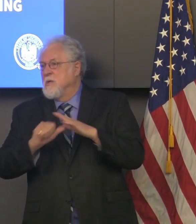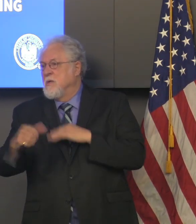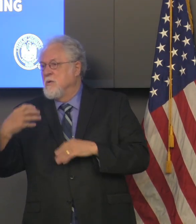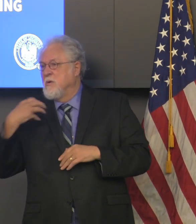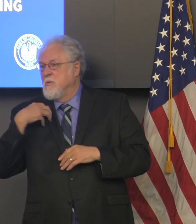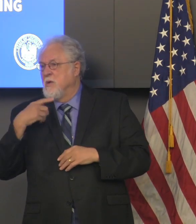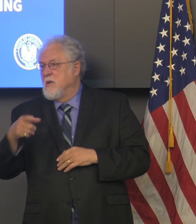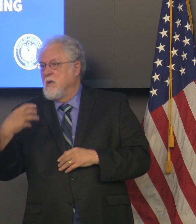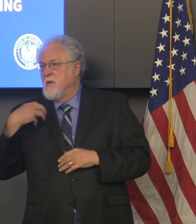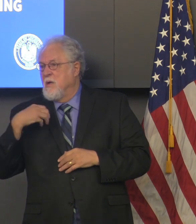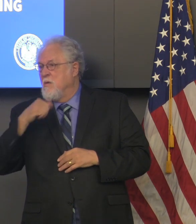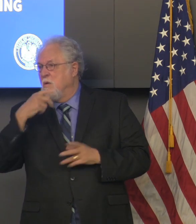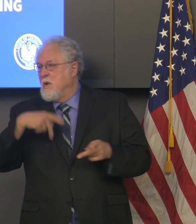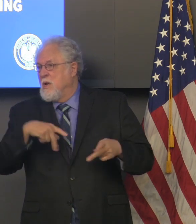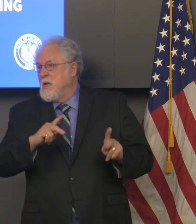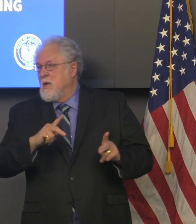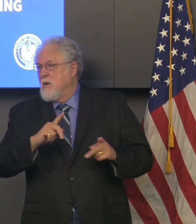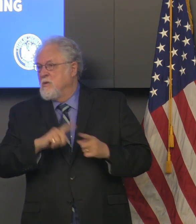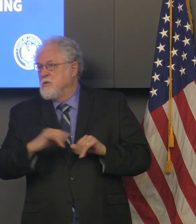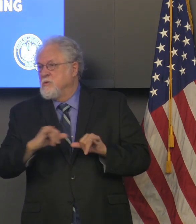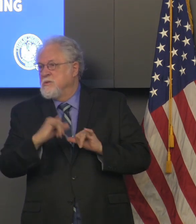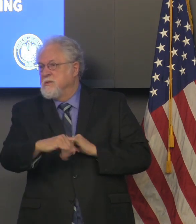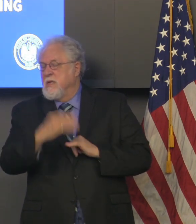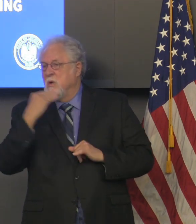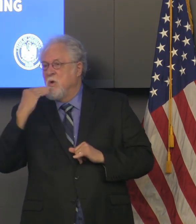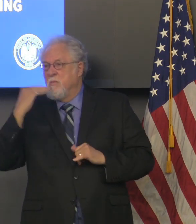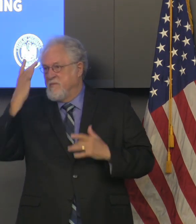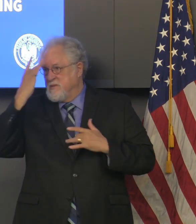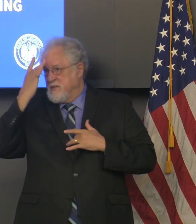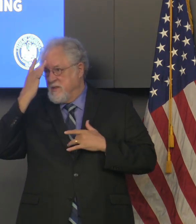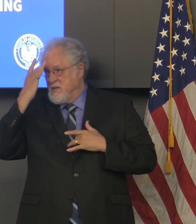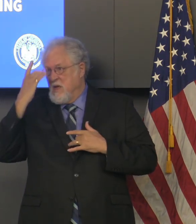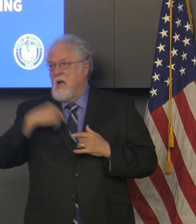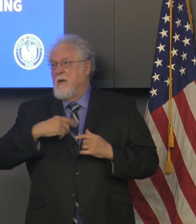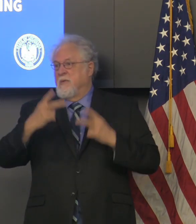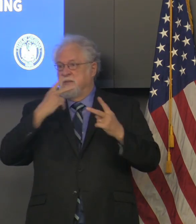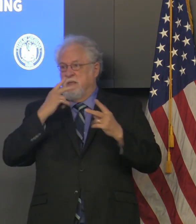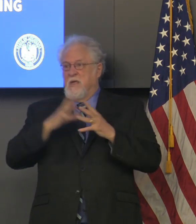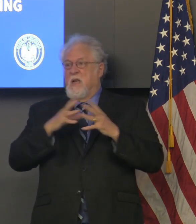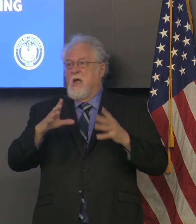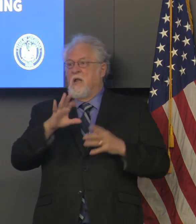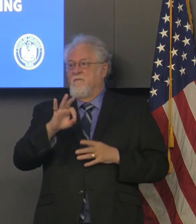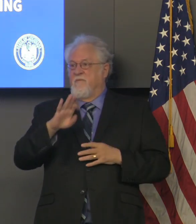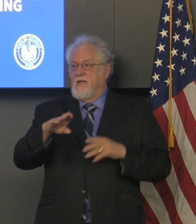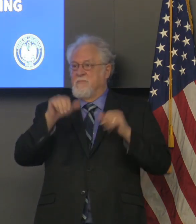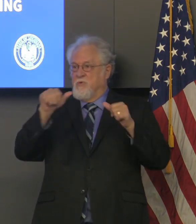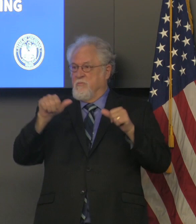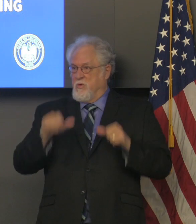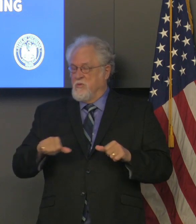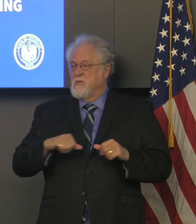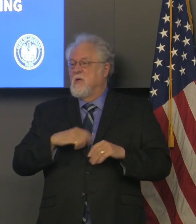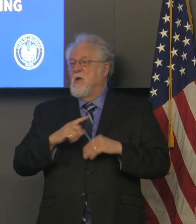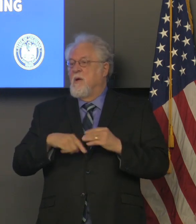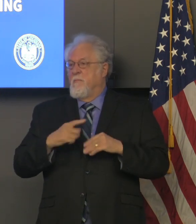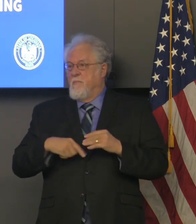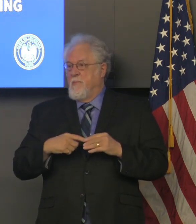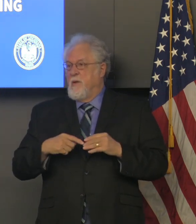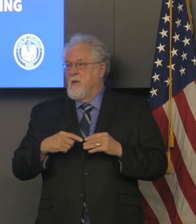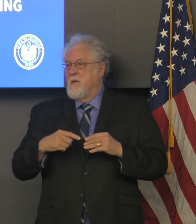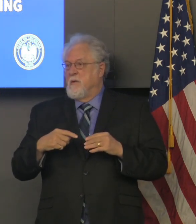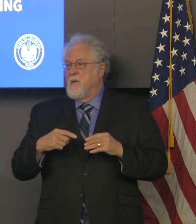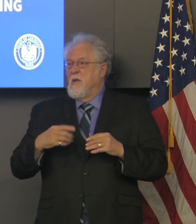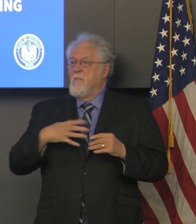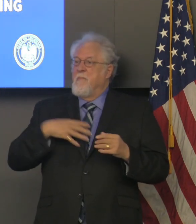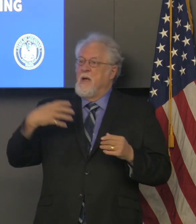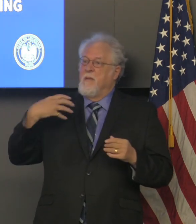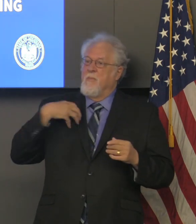the employer won't allow them to stay home if they're sick? Because I'm seeing a lot of Facebook posts and things about that, or if their Yeah. employer